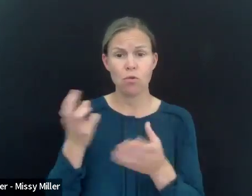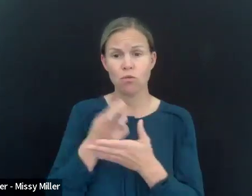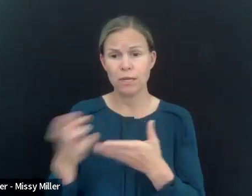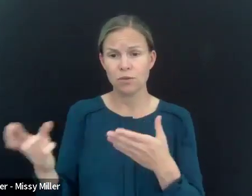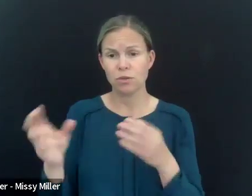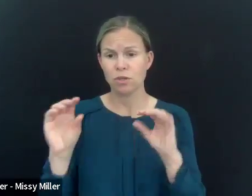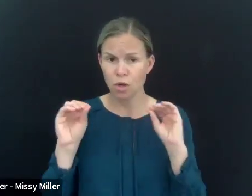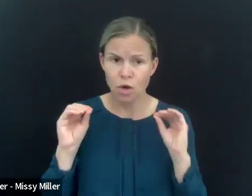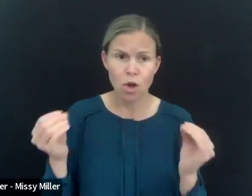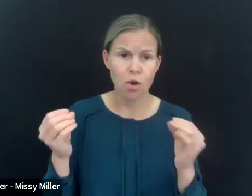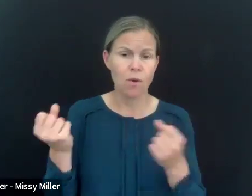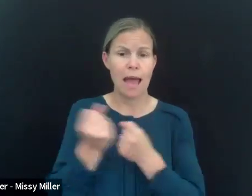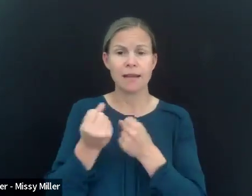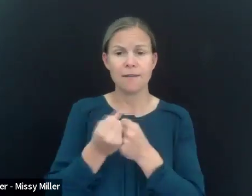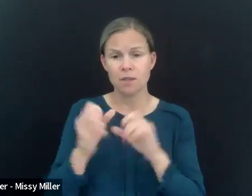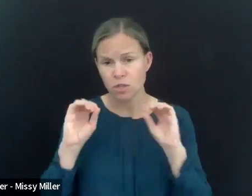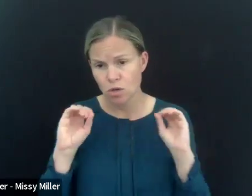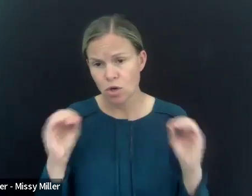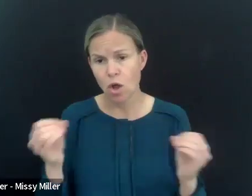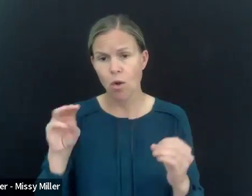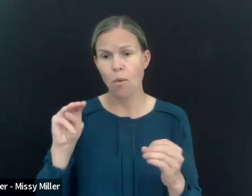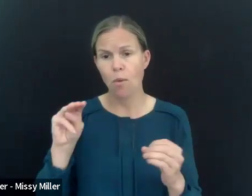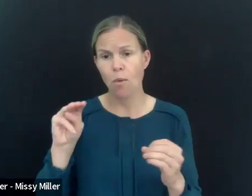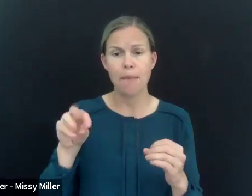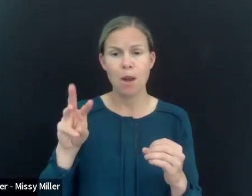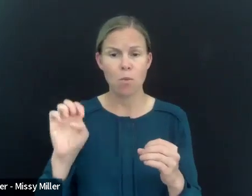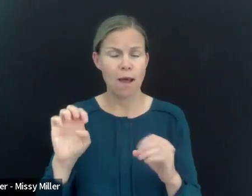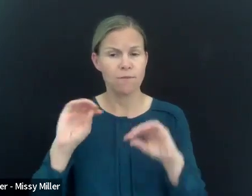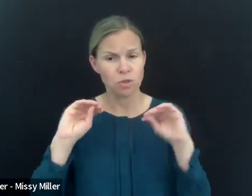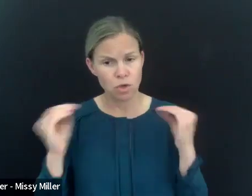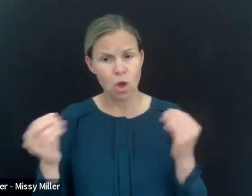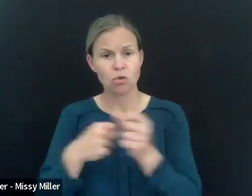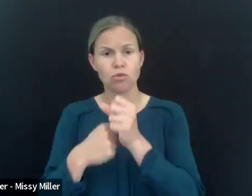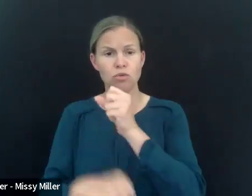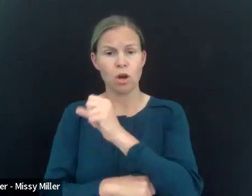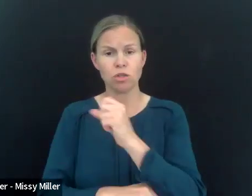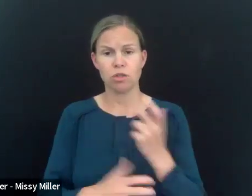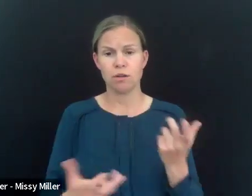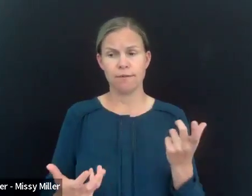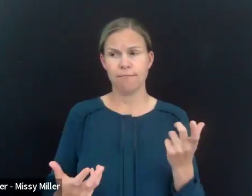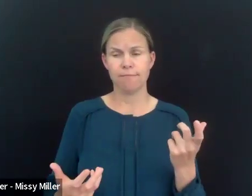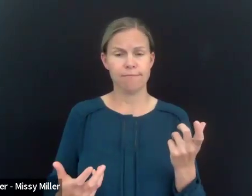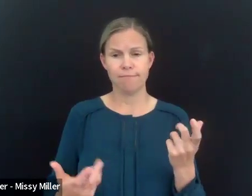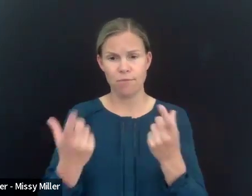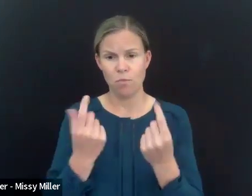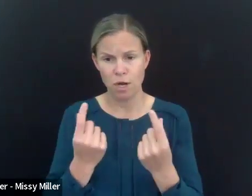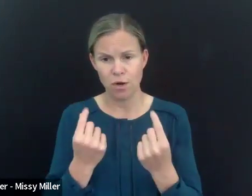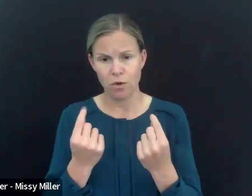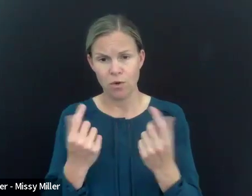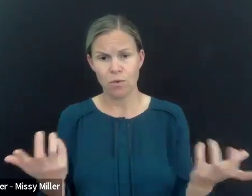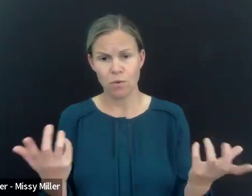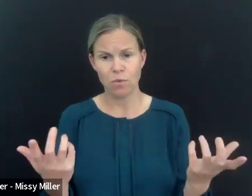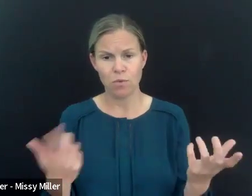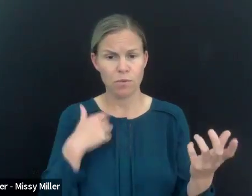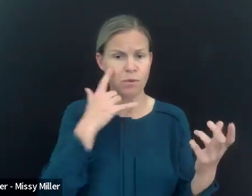and the midwives and all the folks or the infrastructure screaming, saying this is what we need. So even taking a place that is doing better